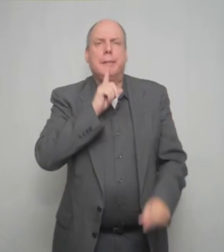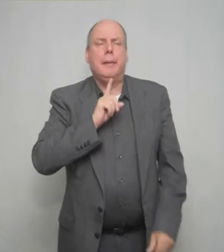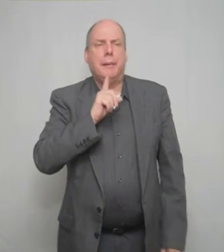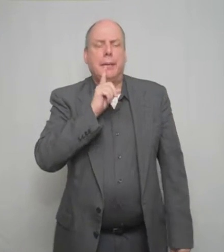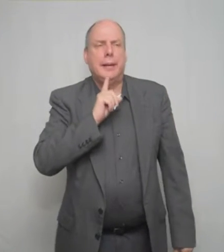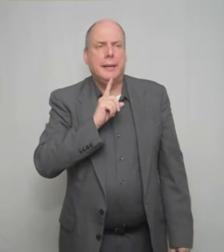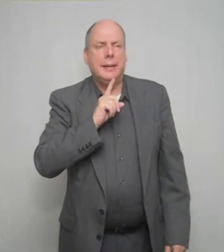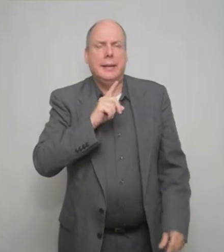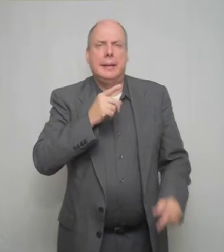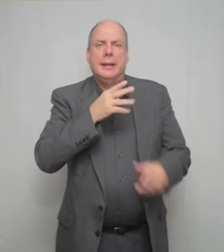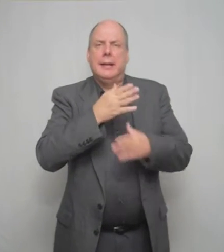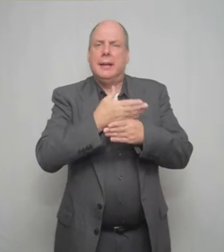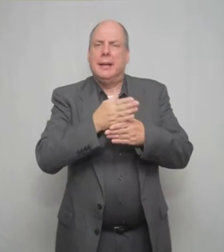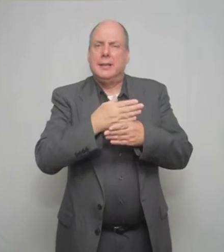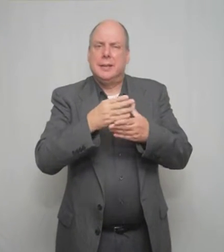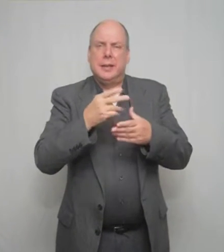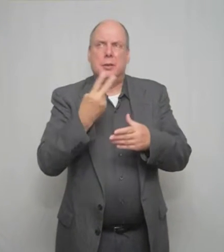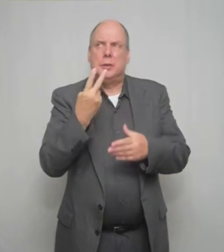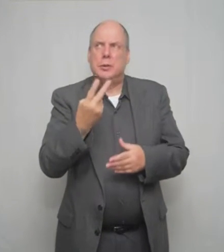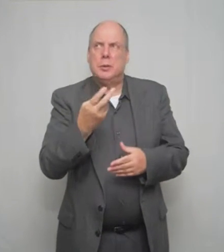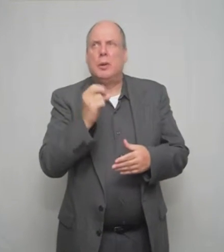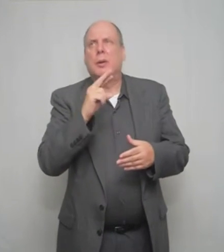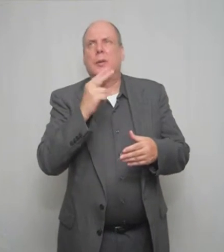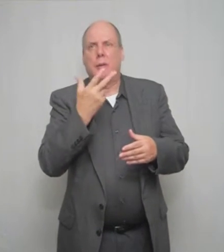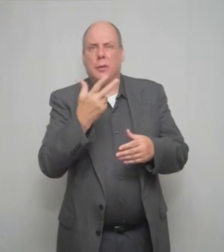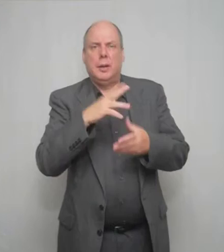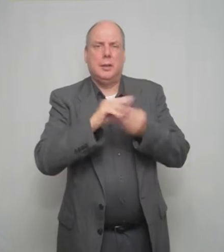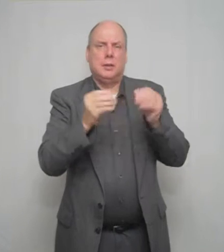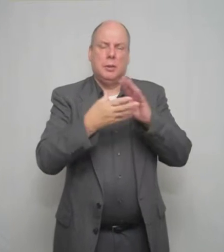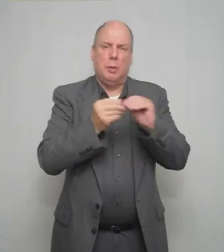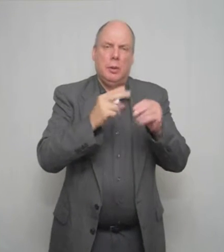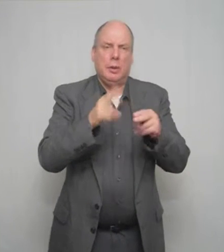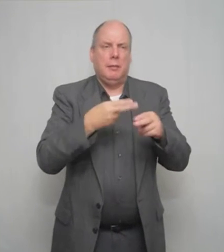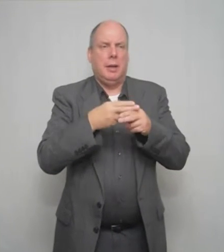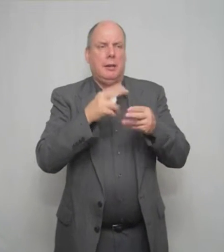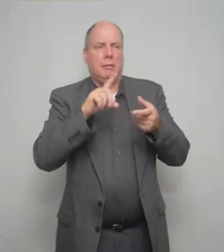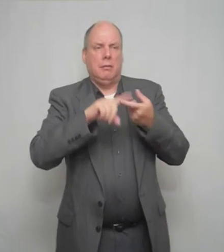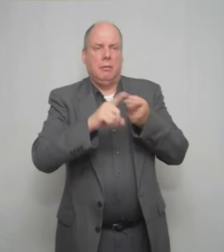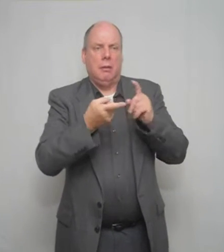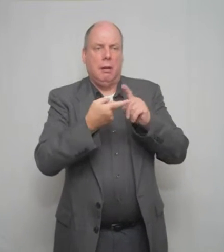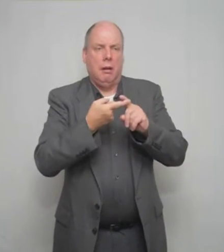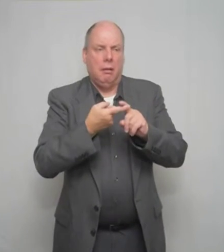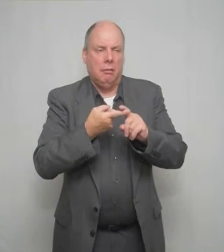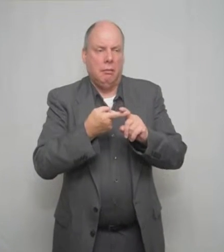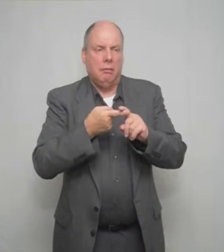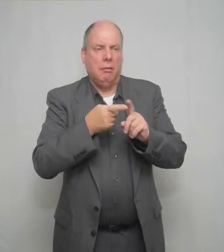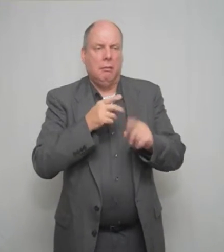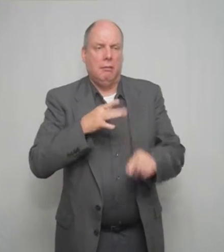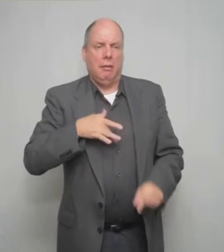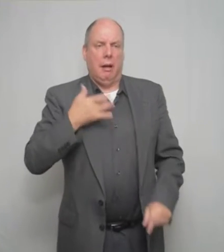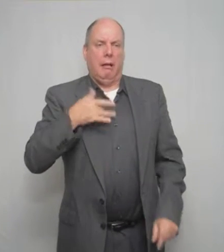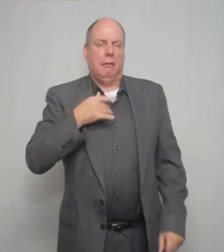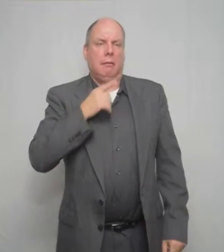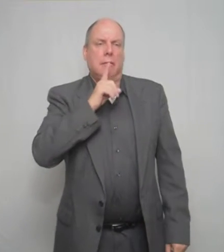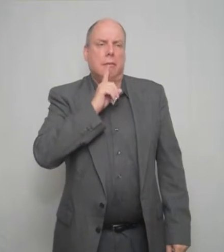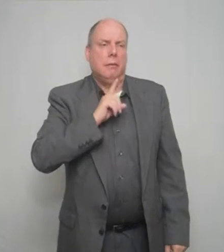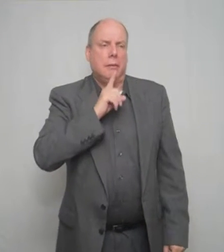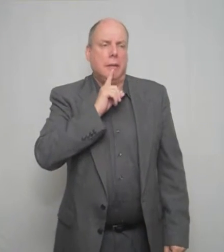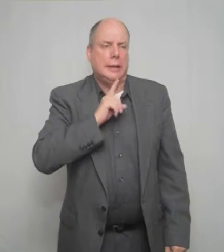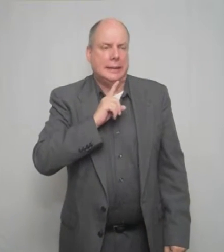He said that the deaf in Nicaragua are very lonely, and they feel that they have no hope, and often they